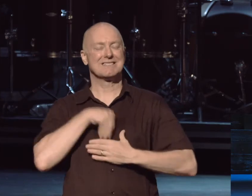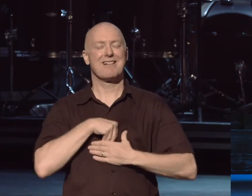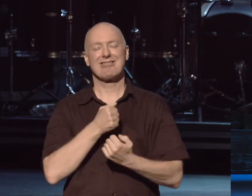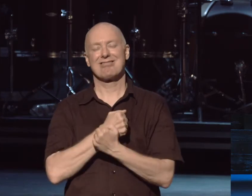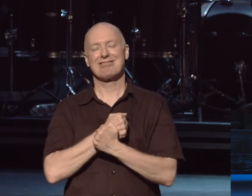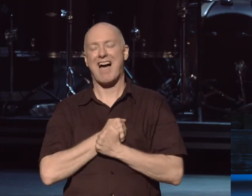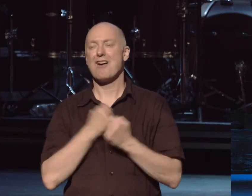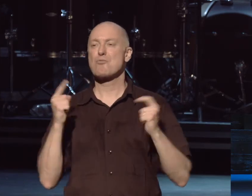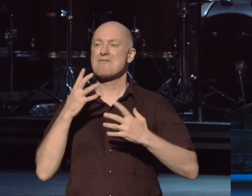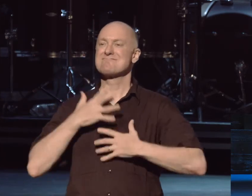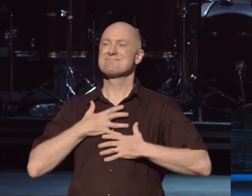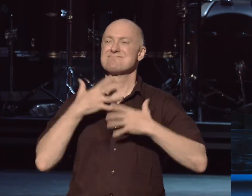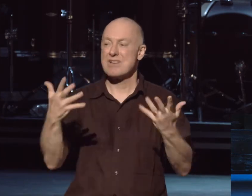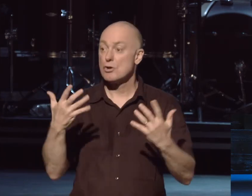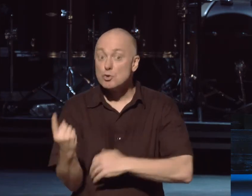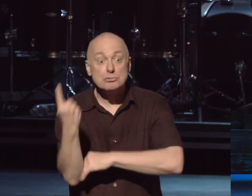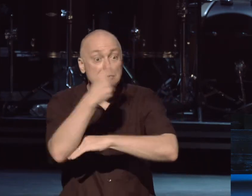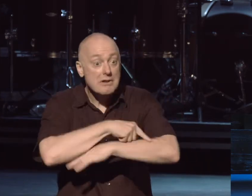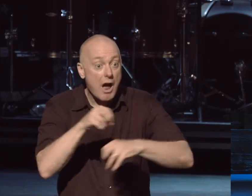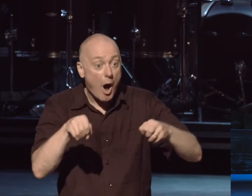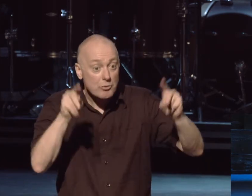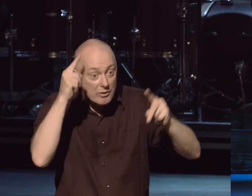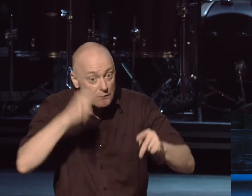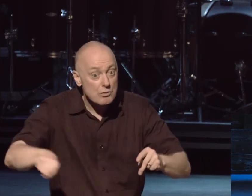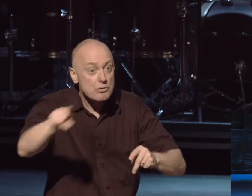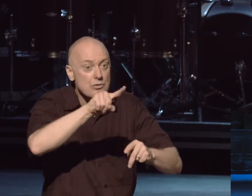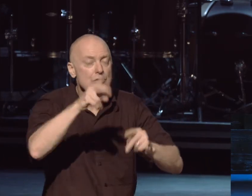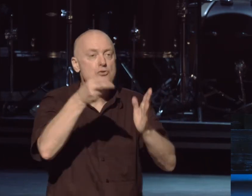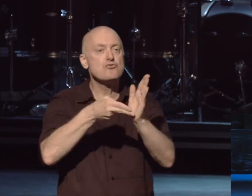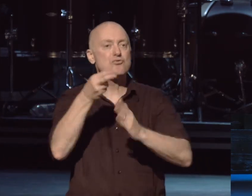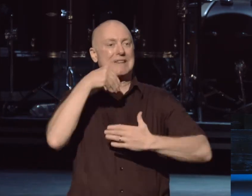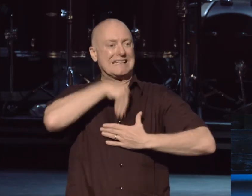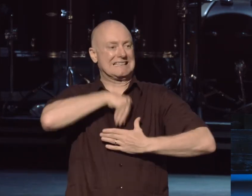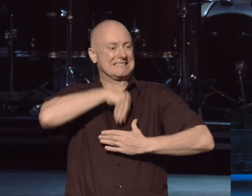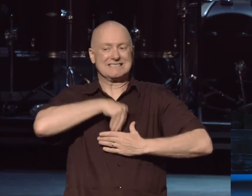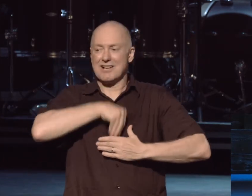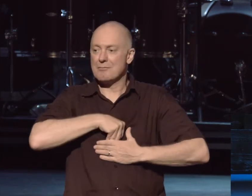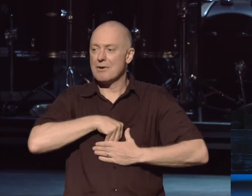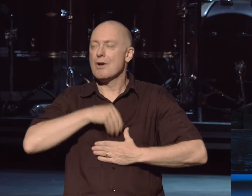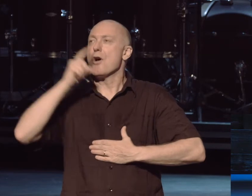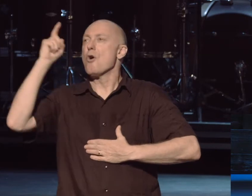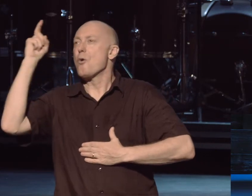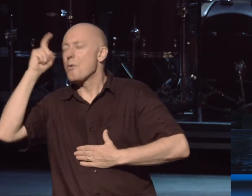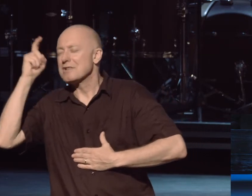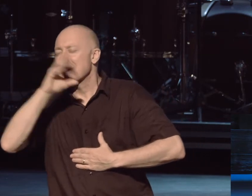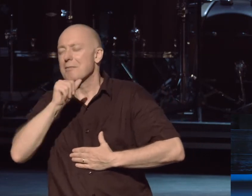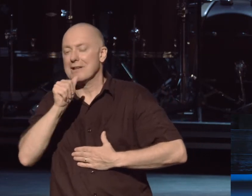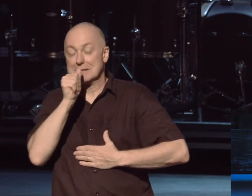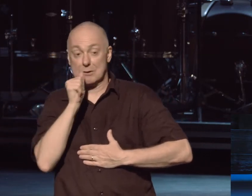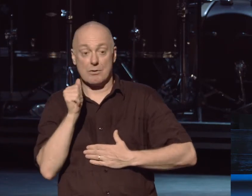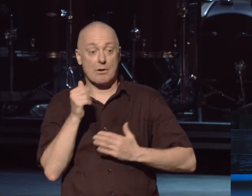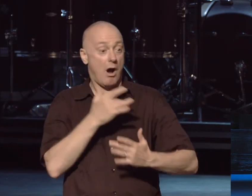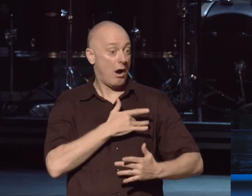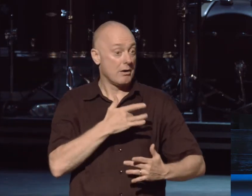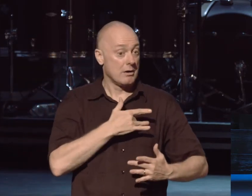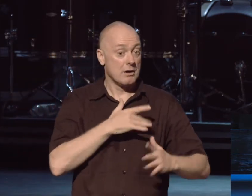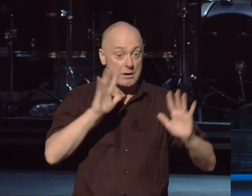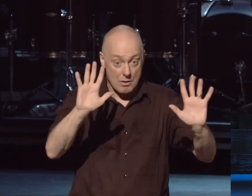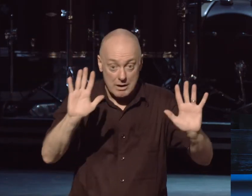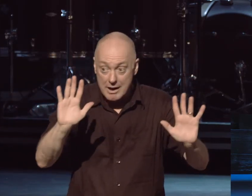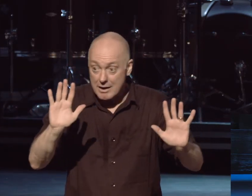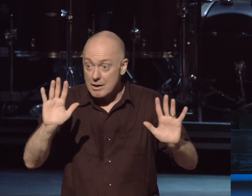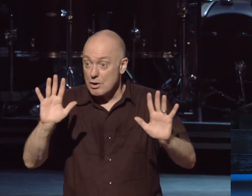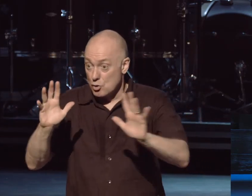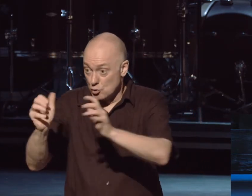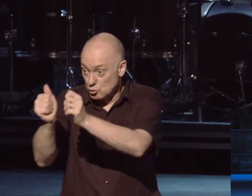an opportunity for truth in the inward being and wisdom in the secret heart. Loved ones today, loved ones today, together, listen,